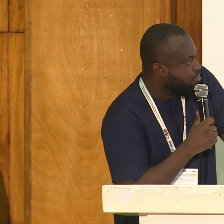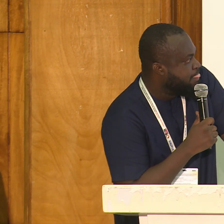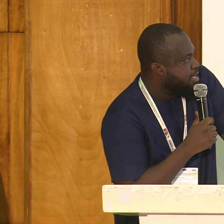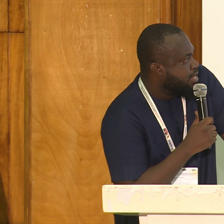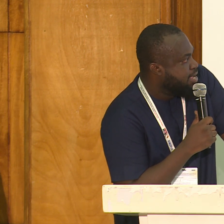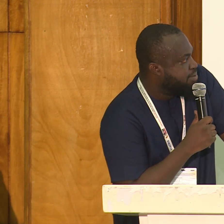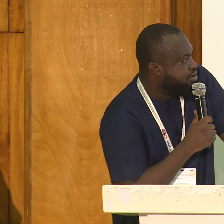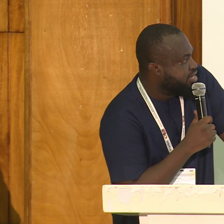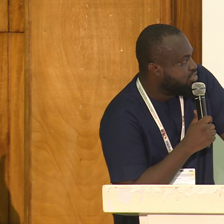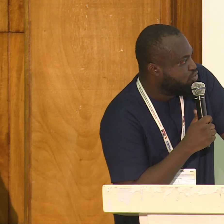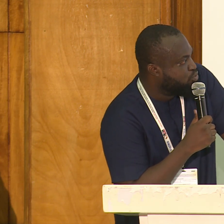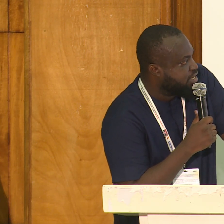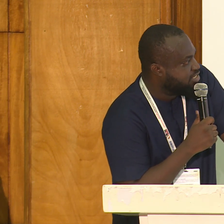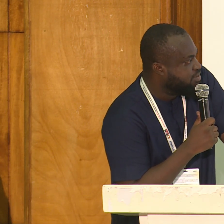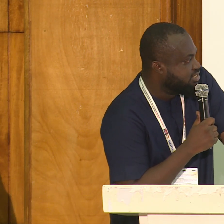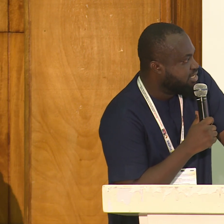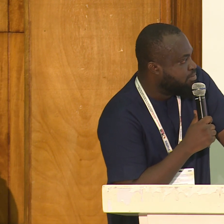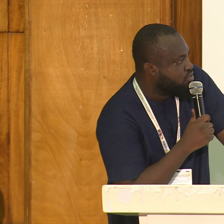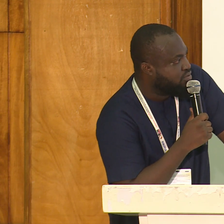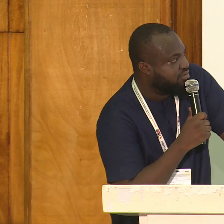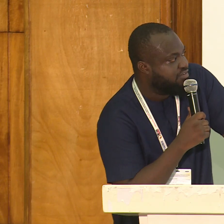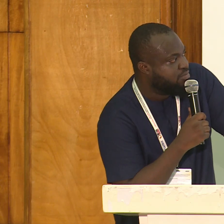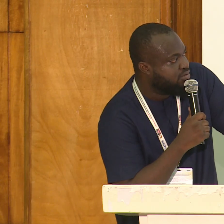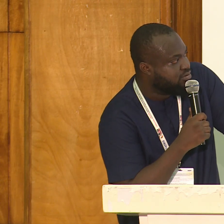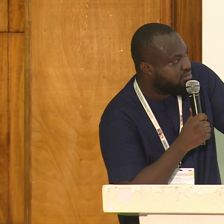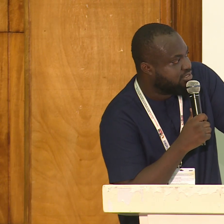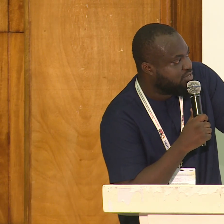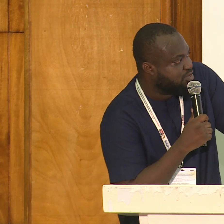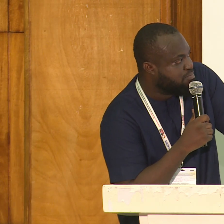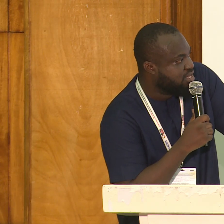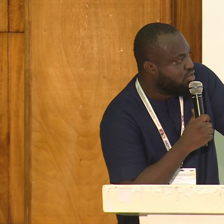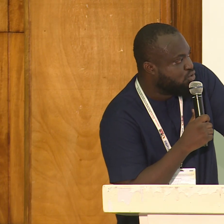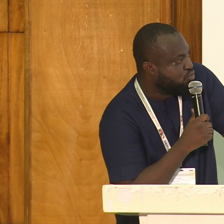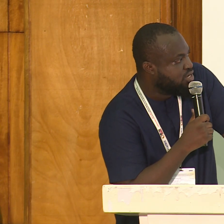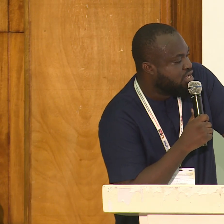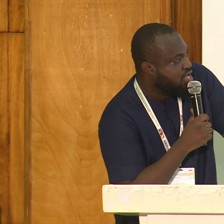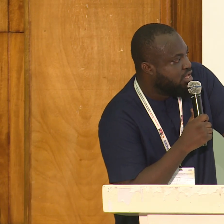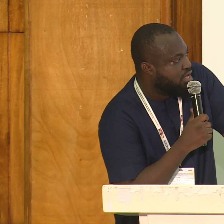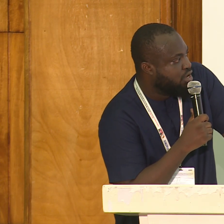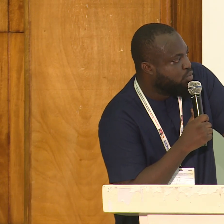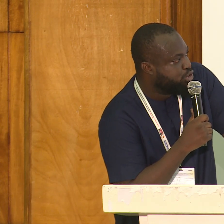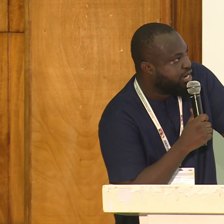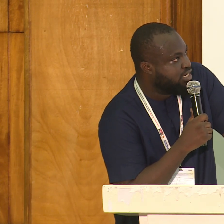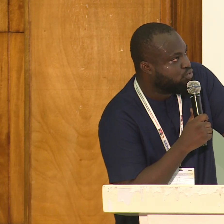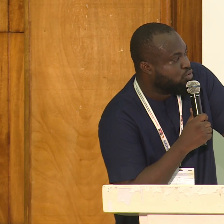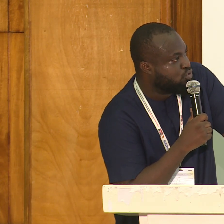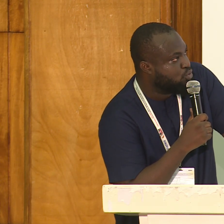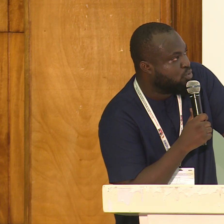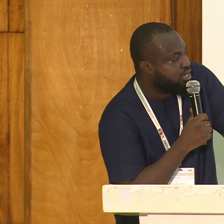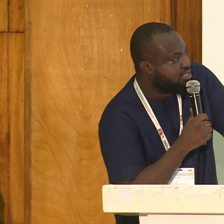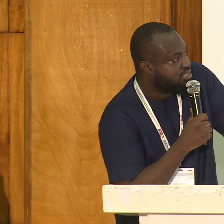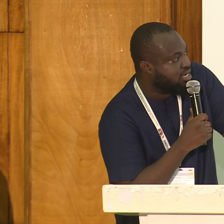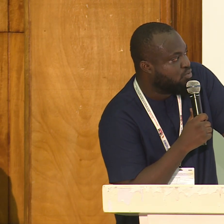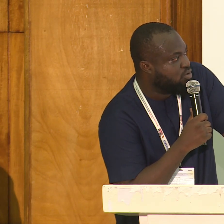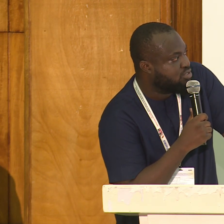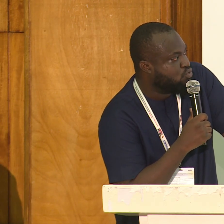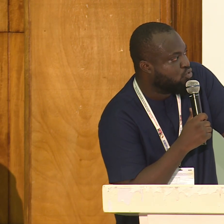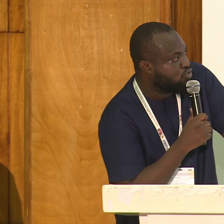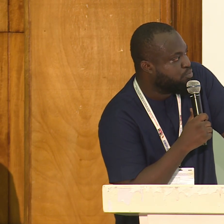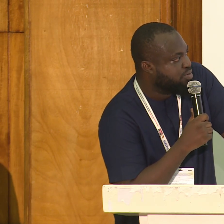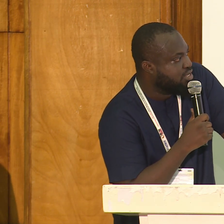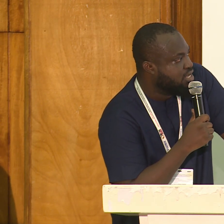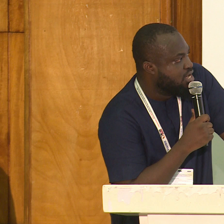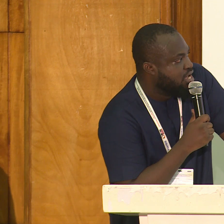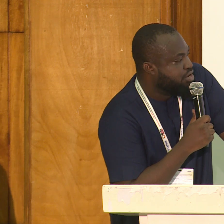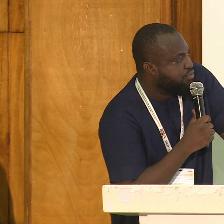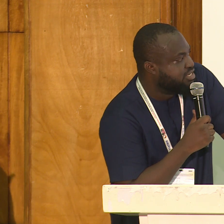at. Barriers to participation among female sex workers may include, we tried to also understand what could